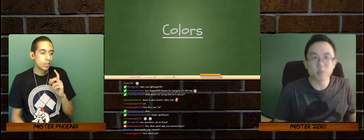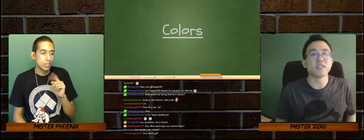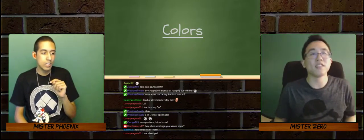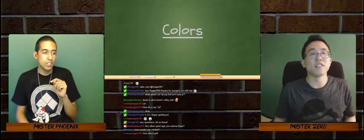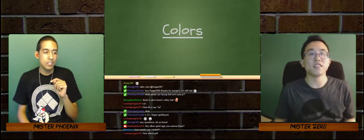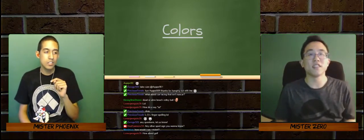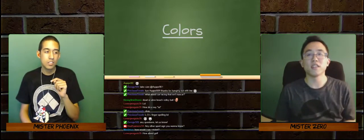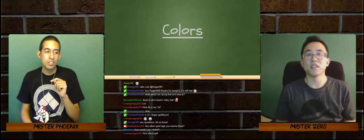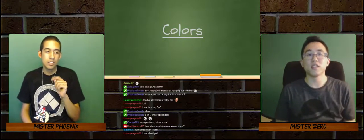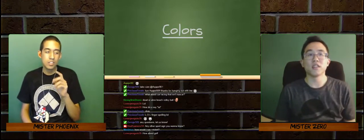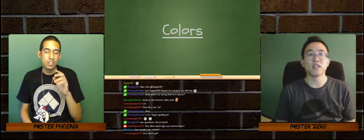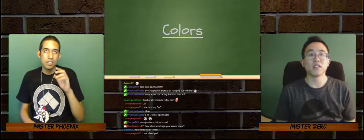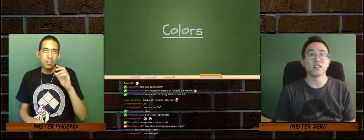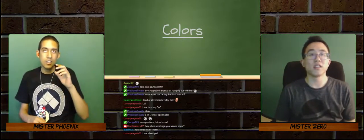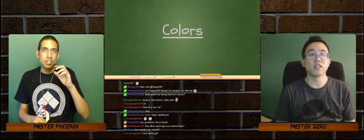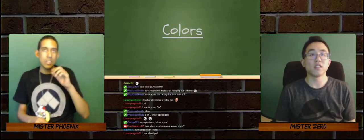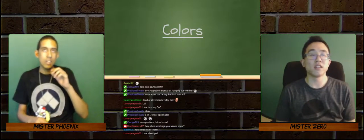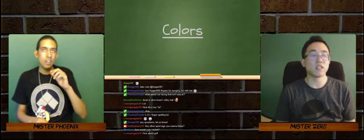Cricket?